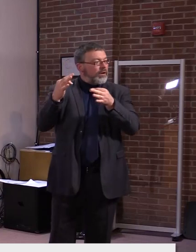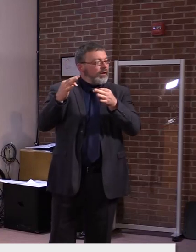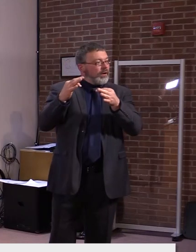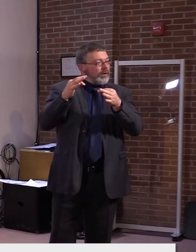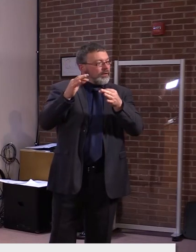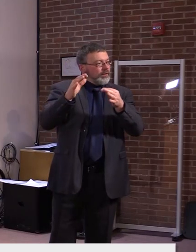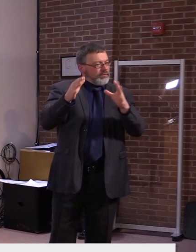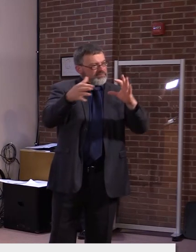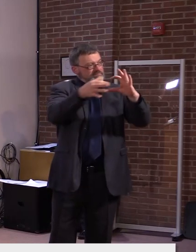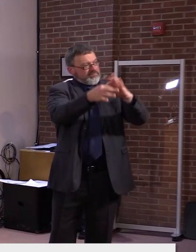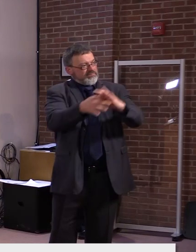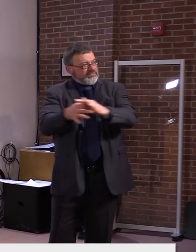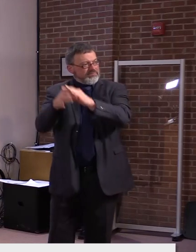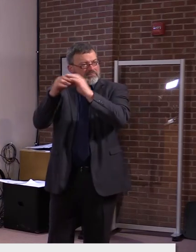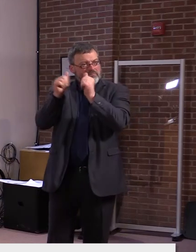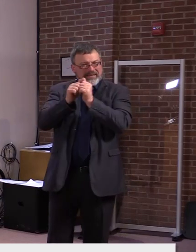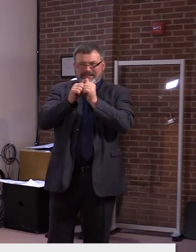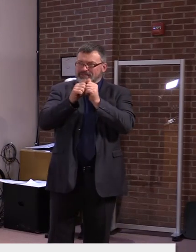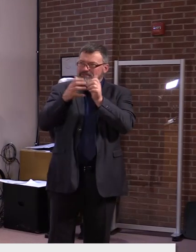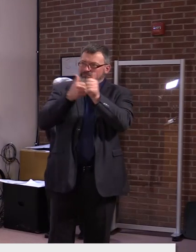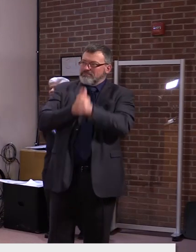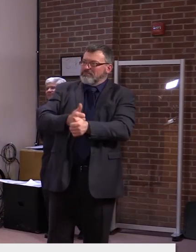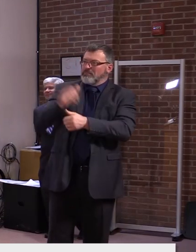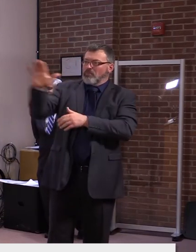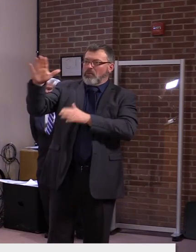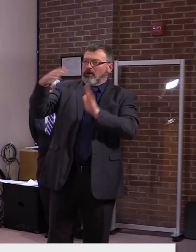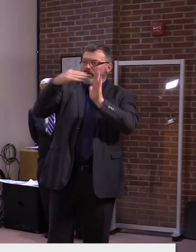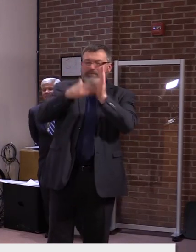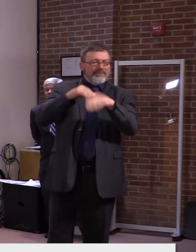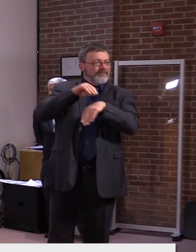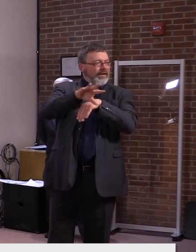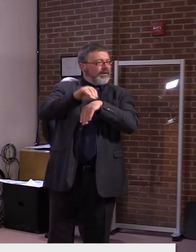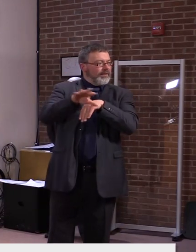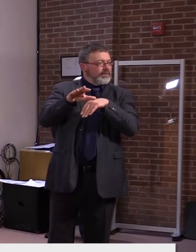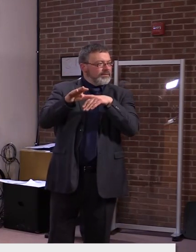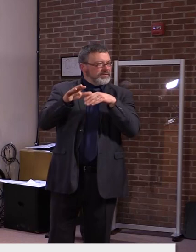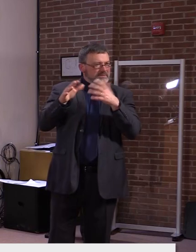of non-compliance that people are observing. What's your response to that?